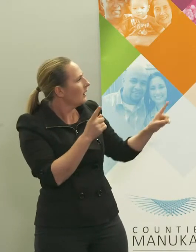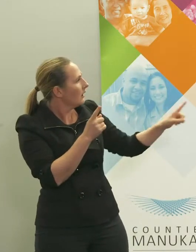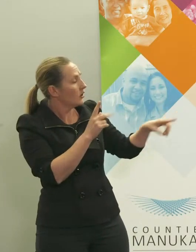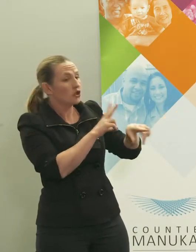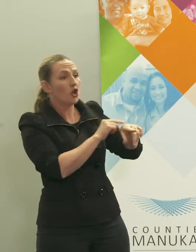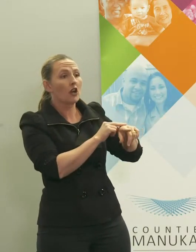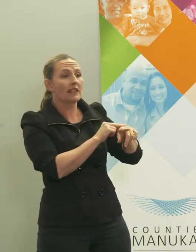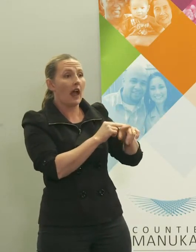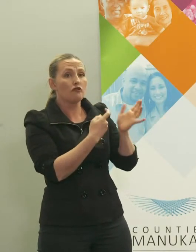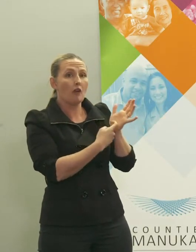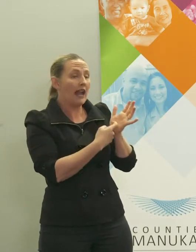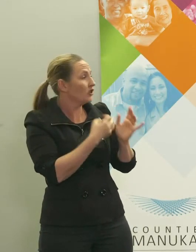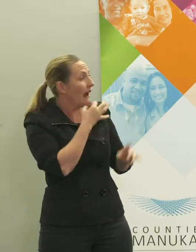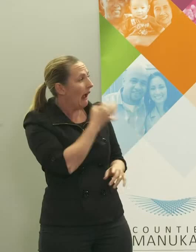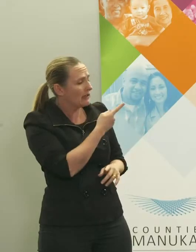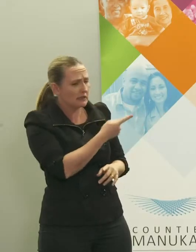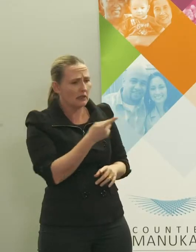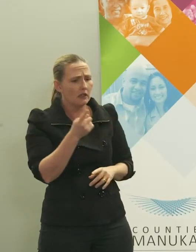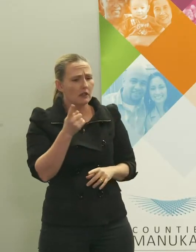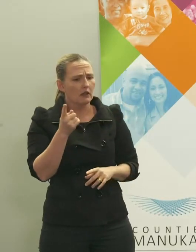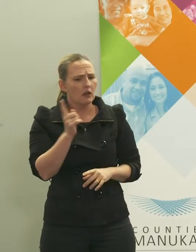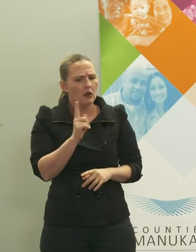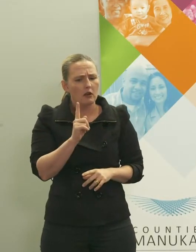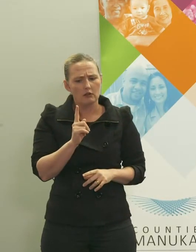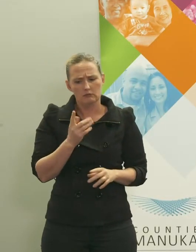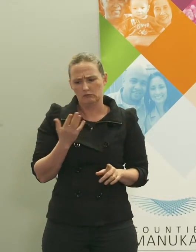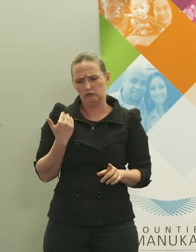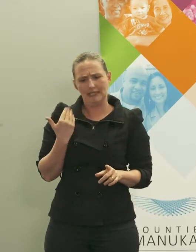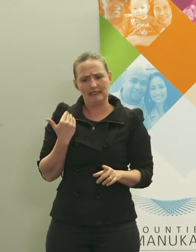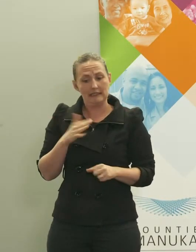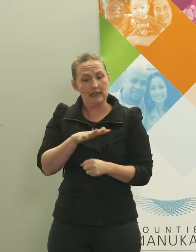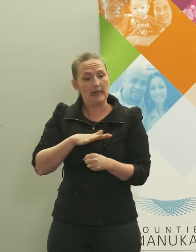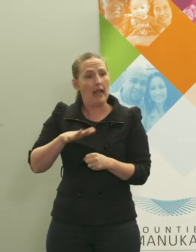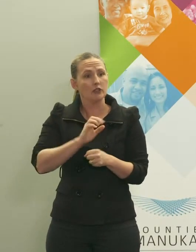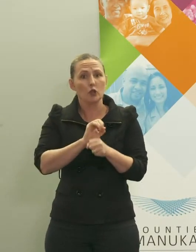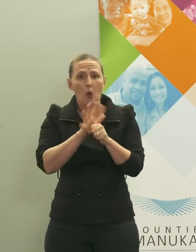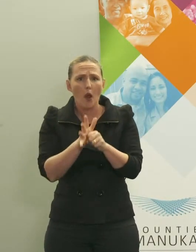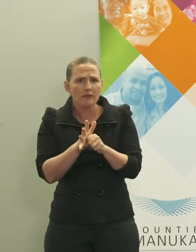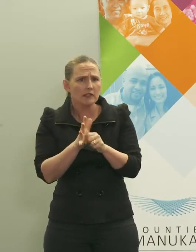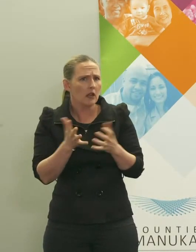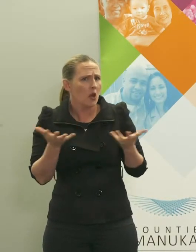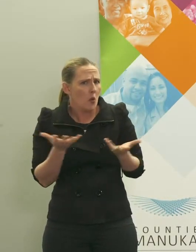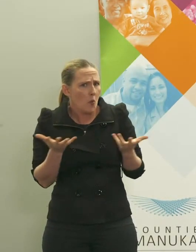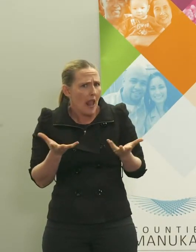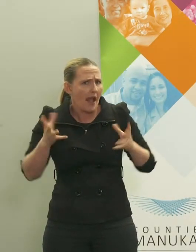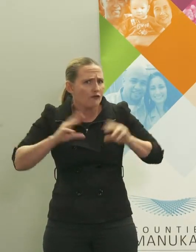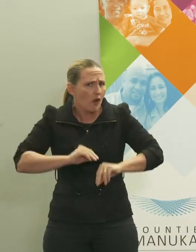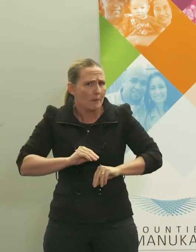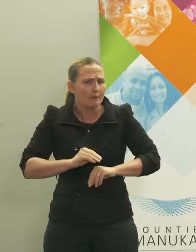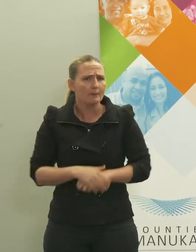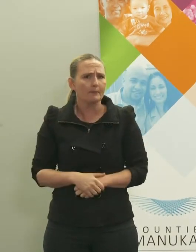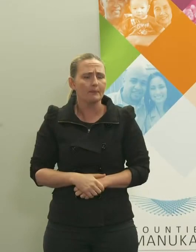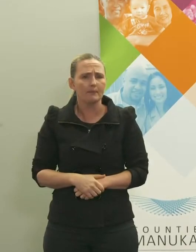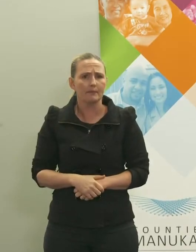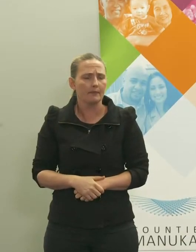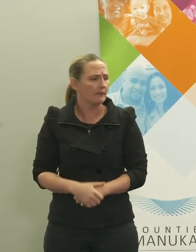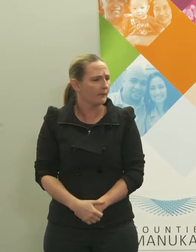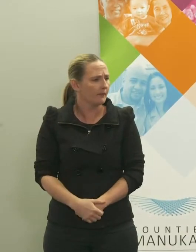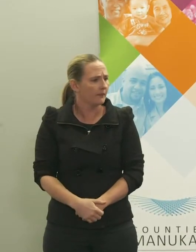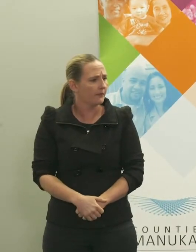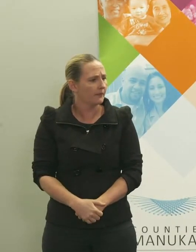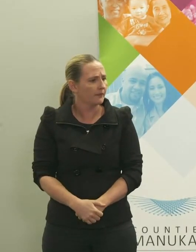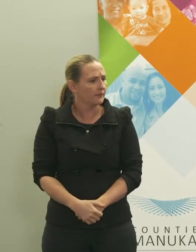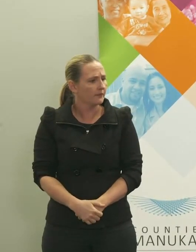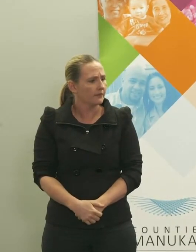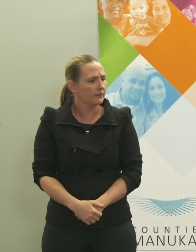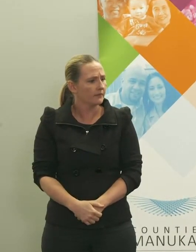was picked up in the community or whether it was picked up from someone in self-isolation at the moment, and what it's related